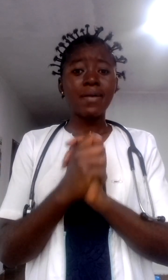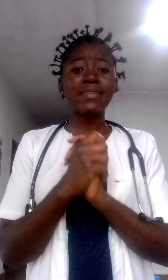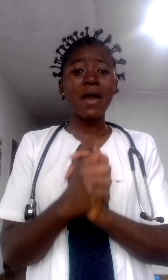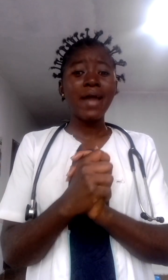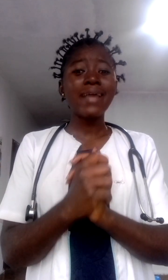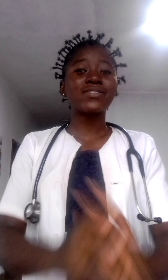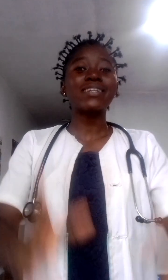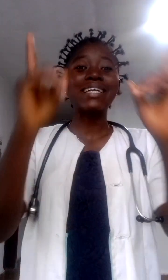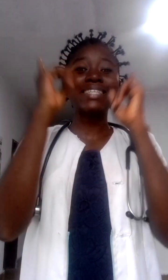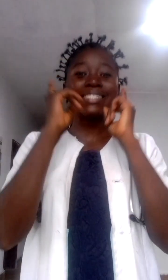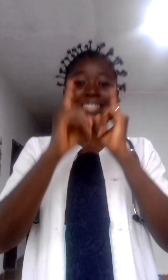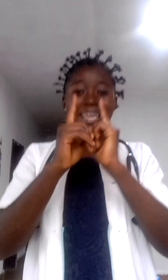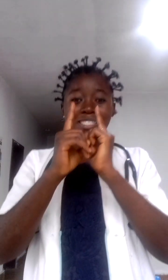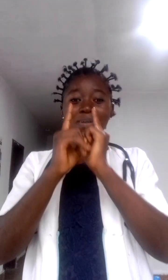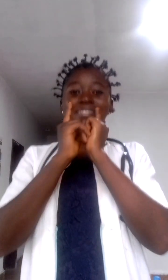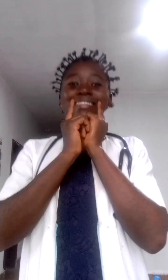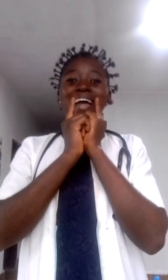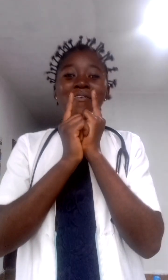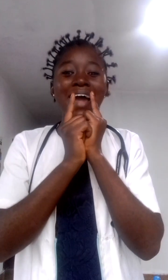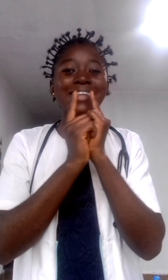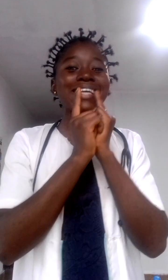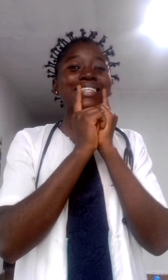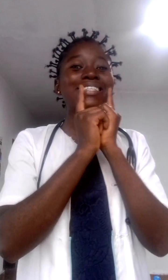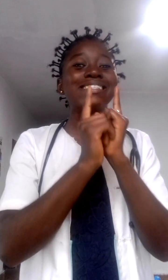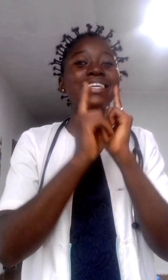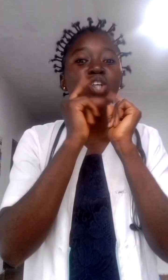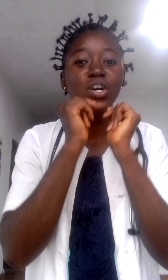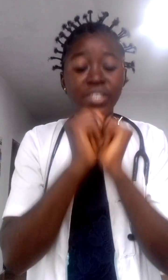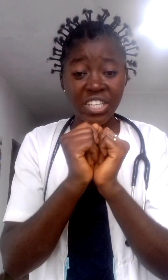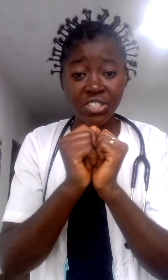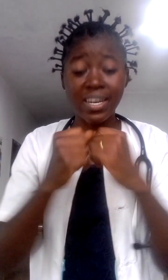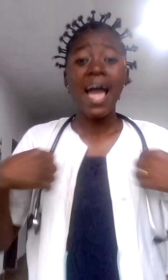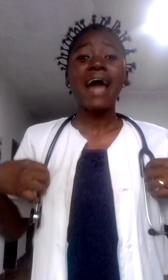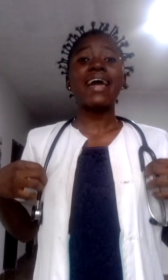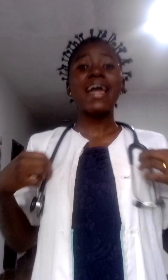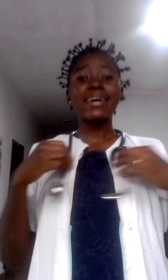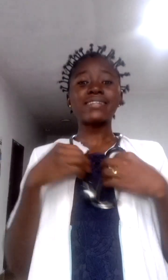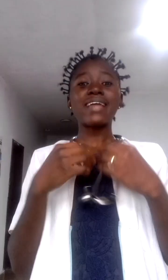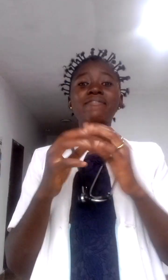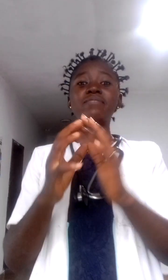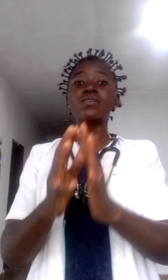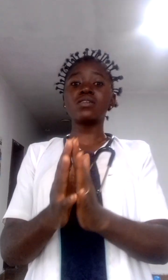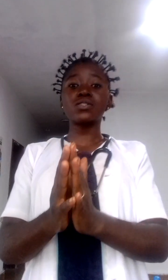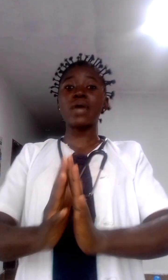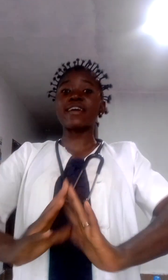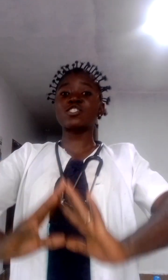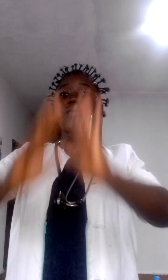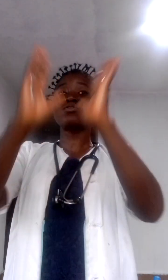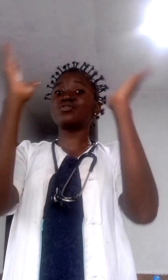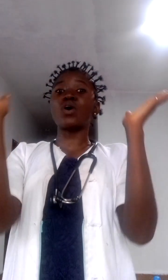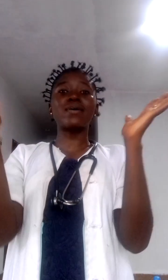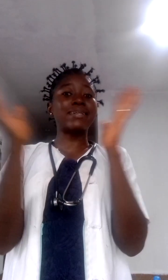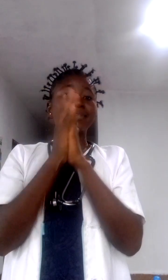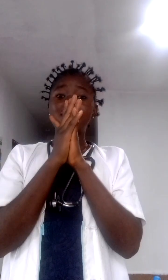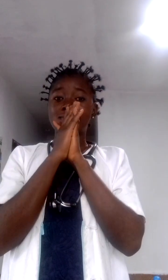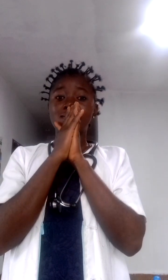Remember, diarrhea is not a disease, but diarrhea is a disease condition. And the earlier said having measles will expose you to other diseases